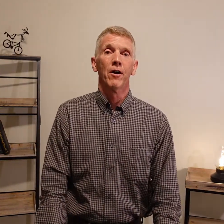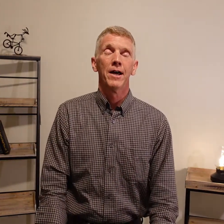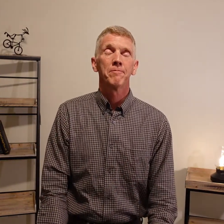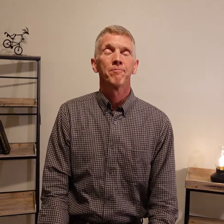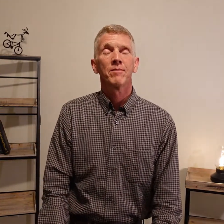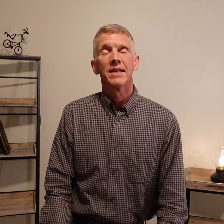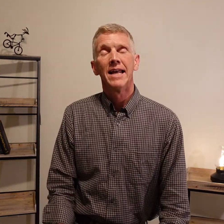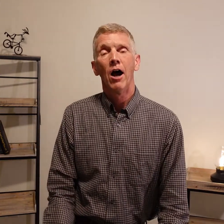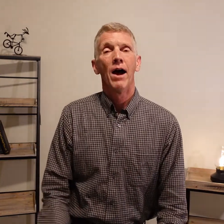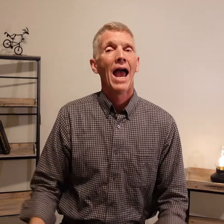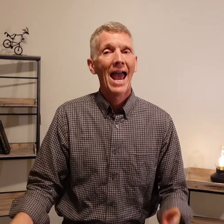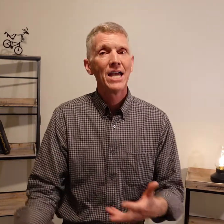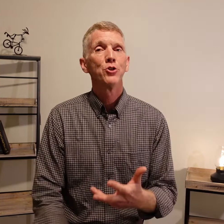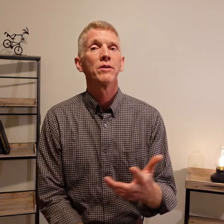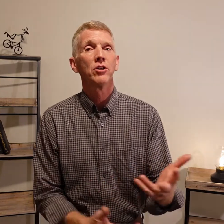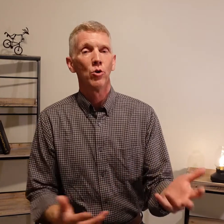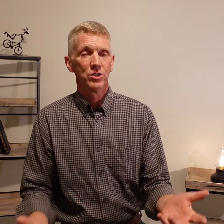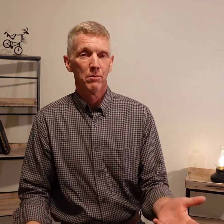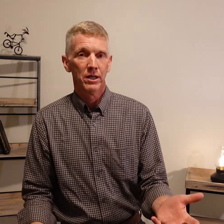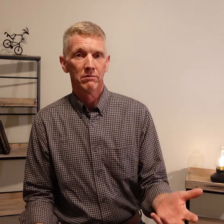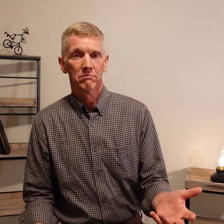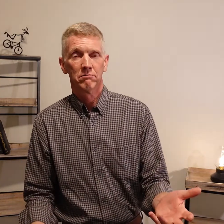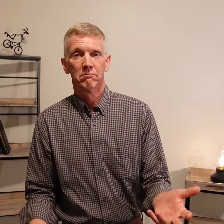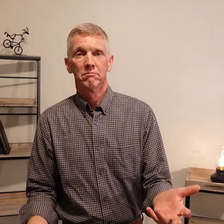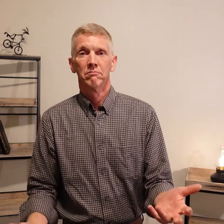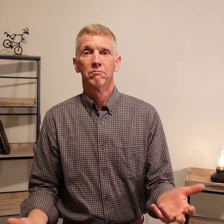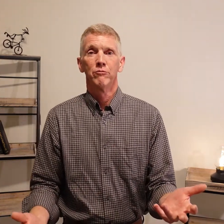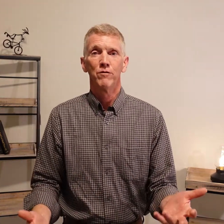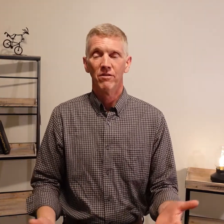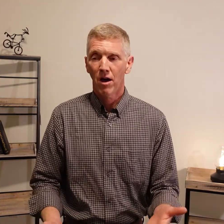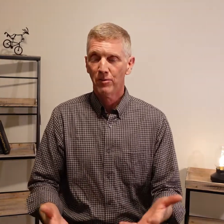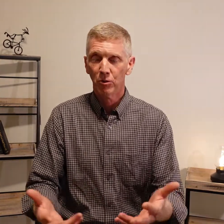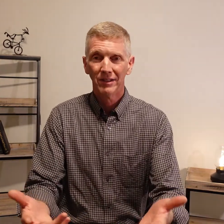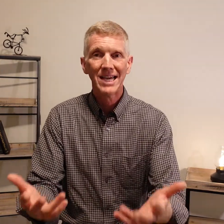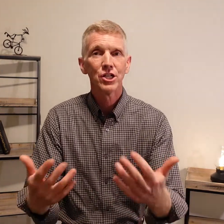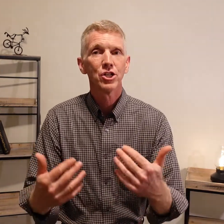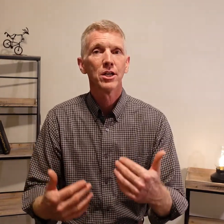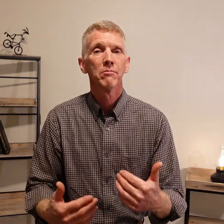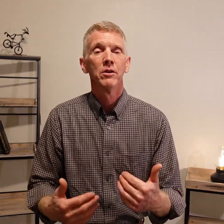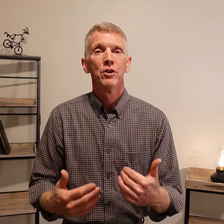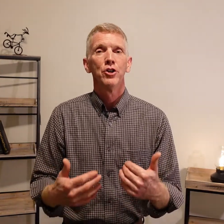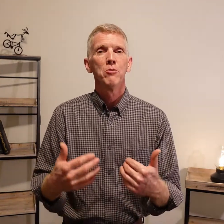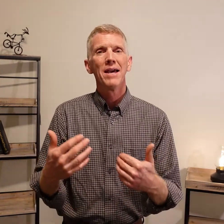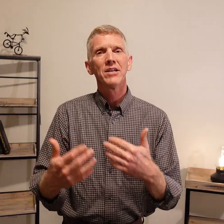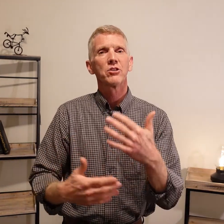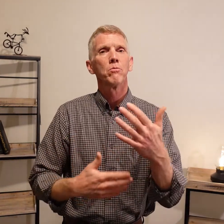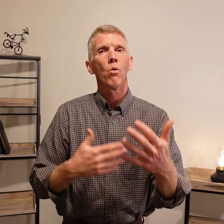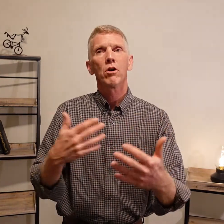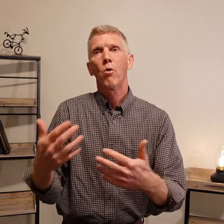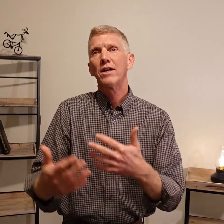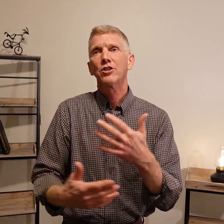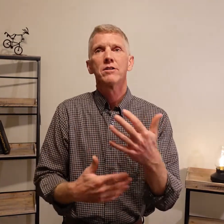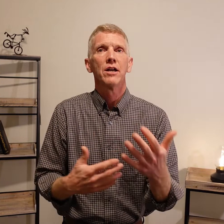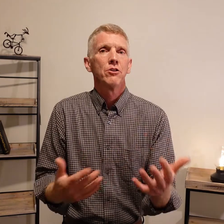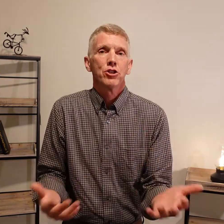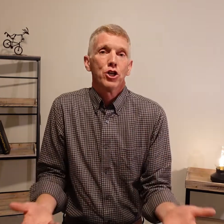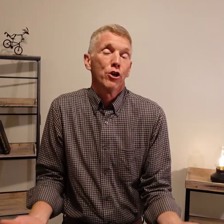right. Now, as you get to know somebody, you've developed a relationship, you may get some more questions that you're curious